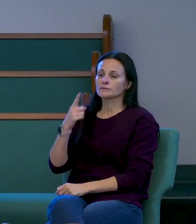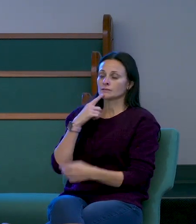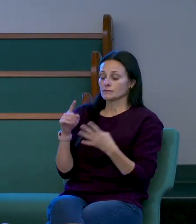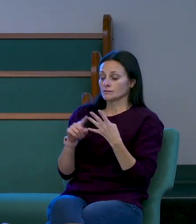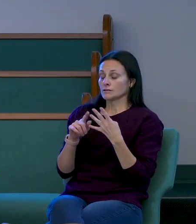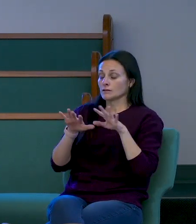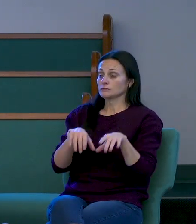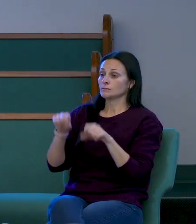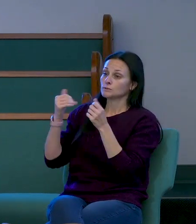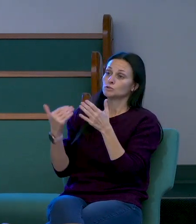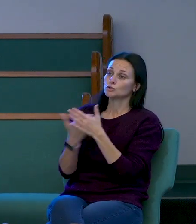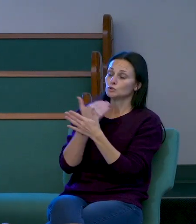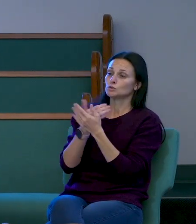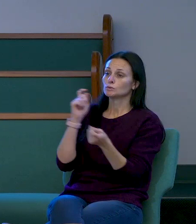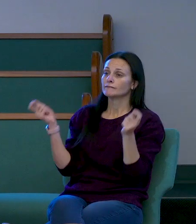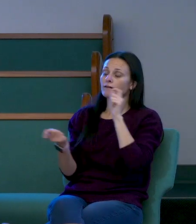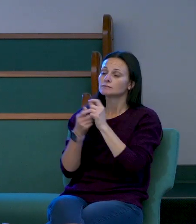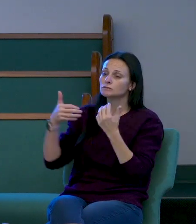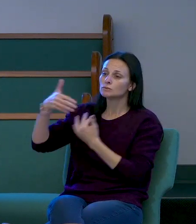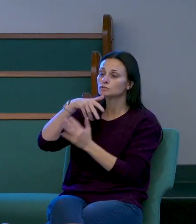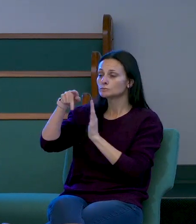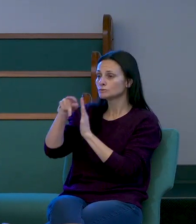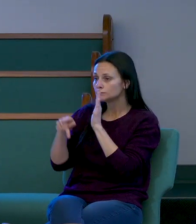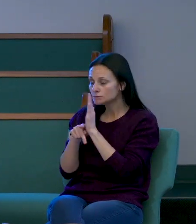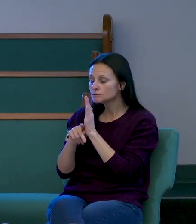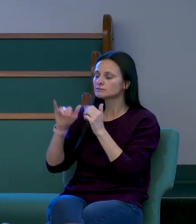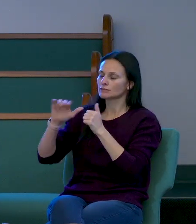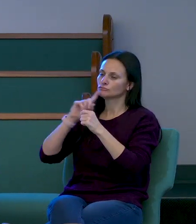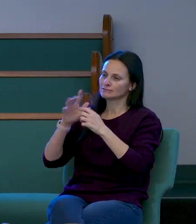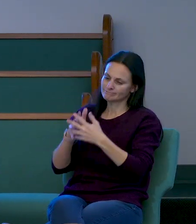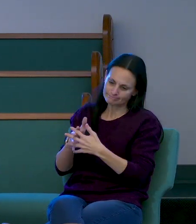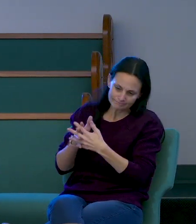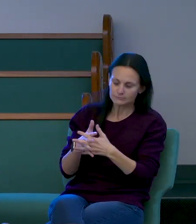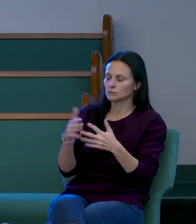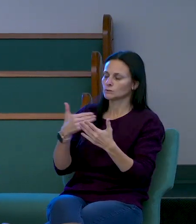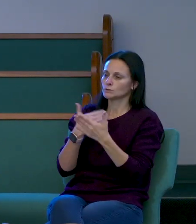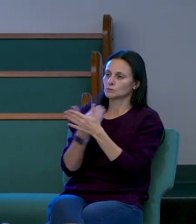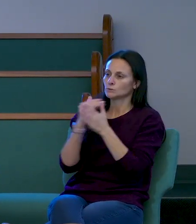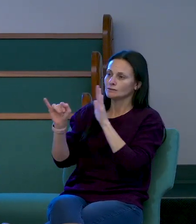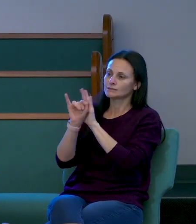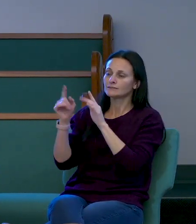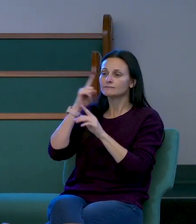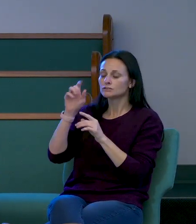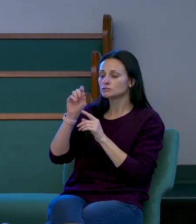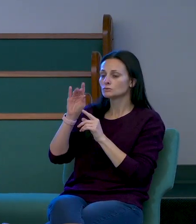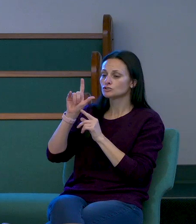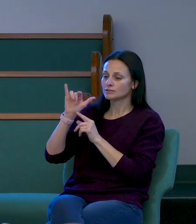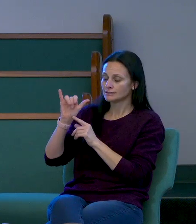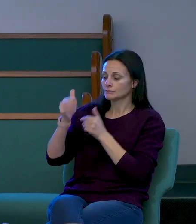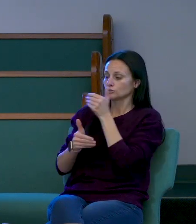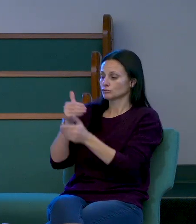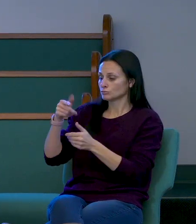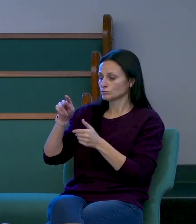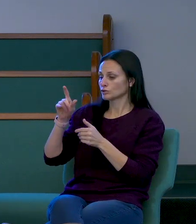have adopted a new revised social principles which cement our new identity as a socially progressive denomination